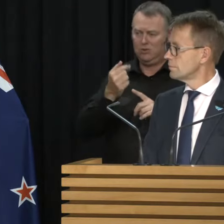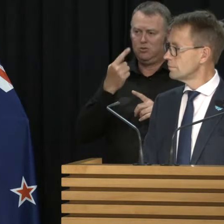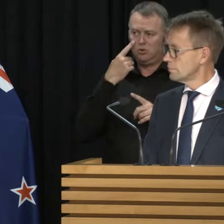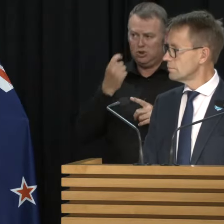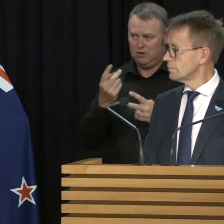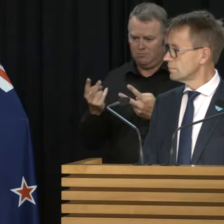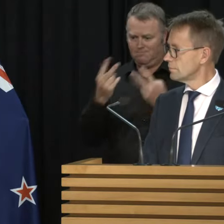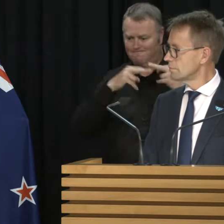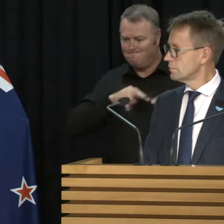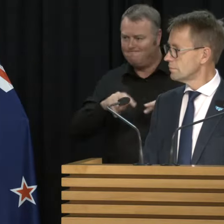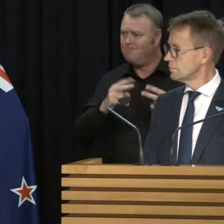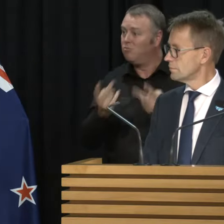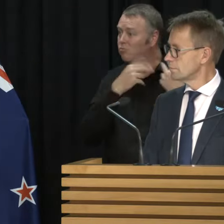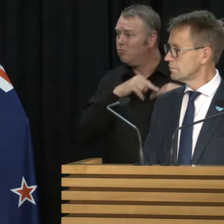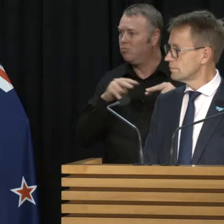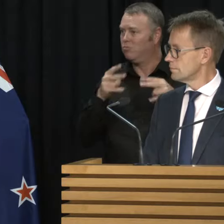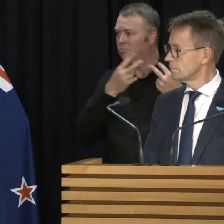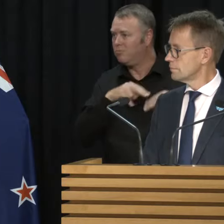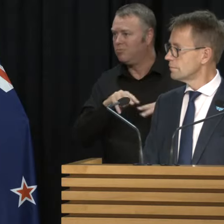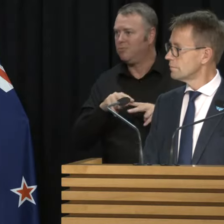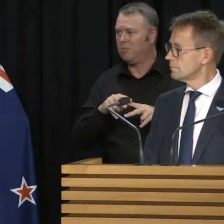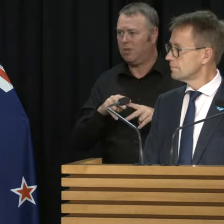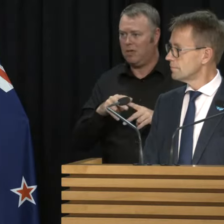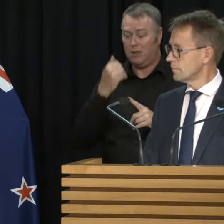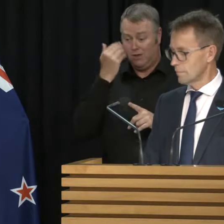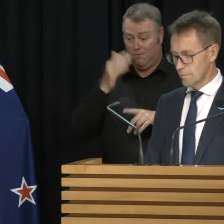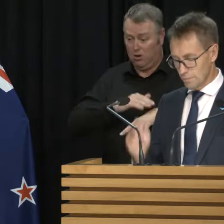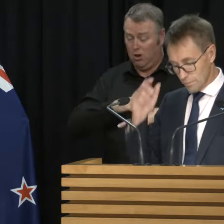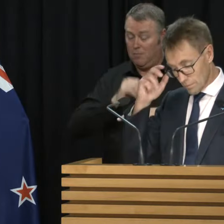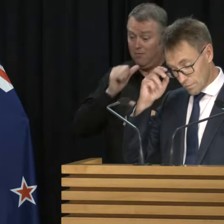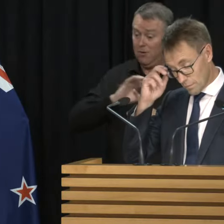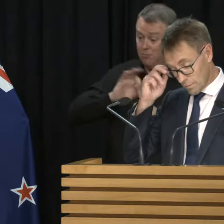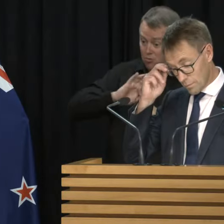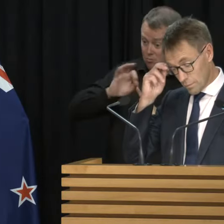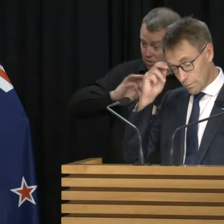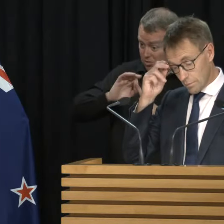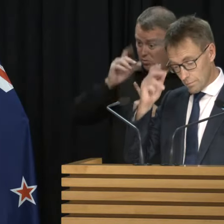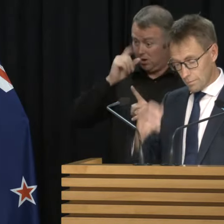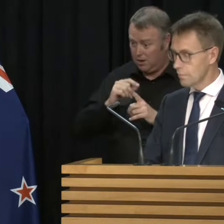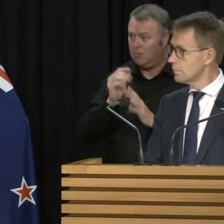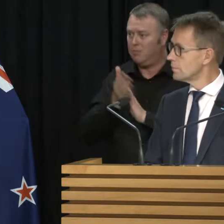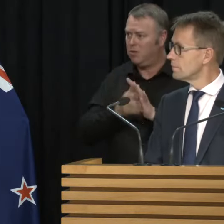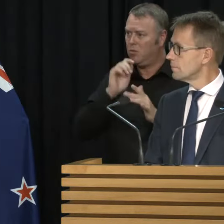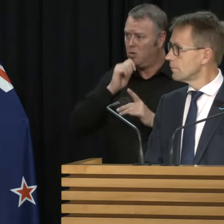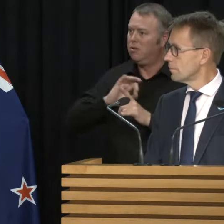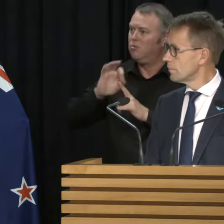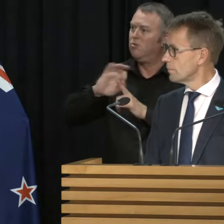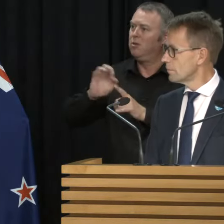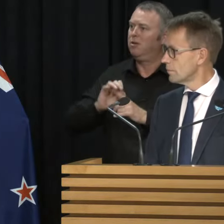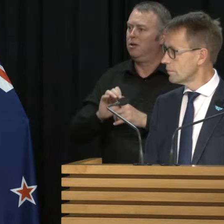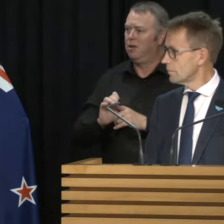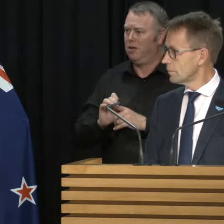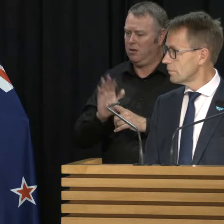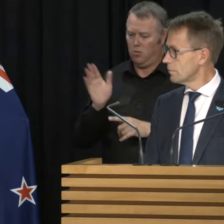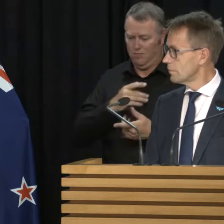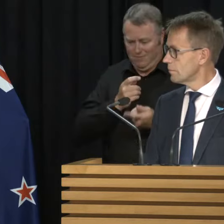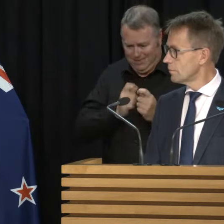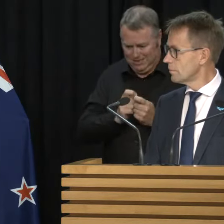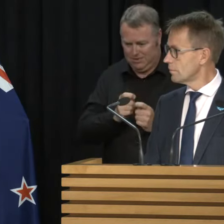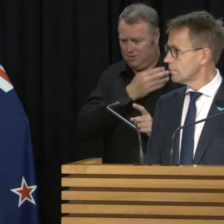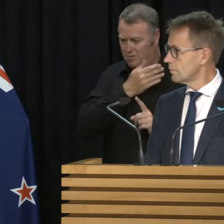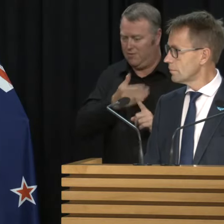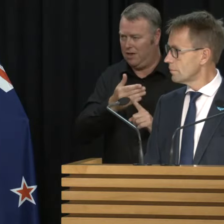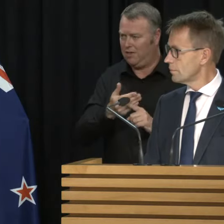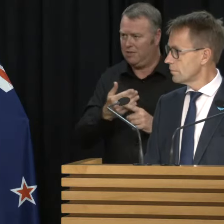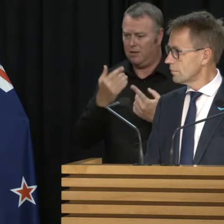recommendations for improvements that can be made, and they have looked at things like the airflow within those facilities, and where they've come back with recommendations